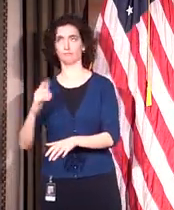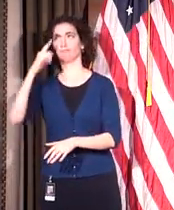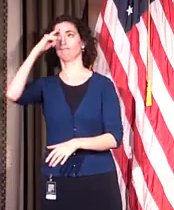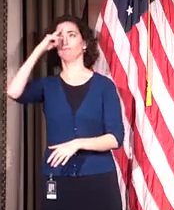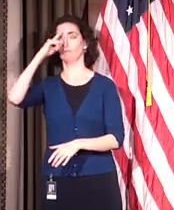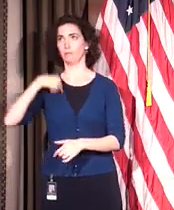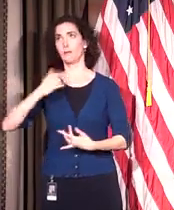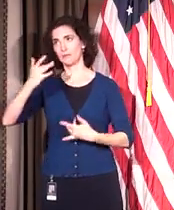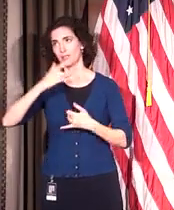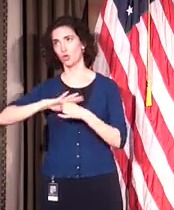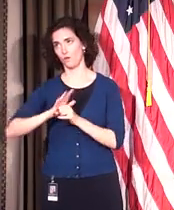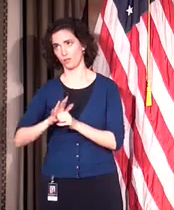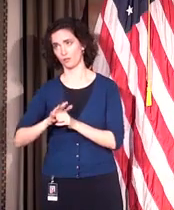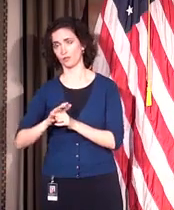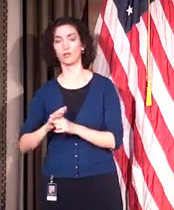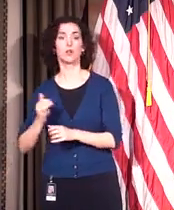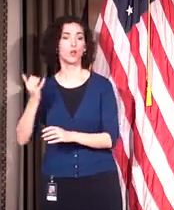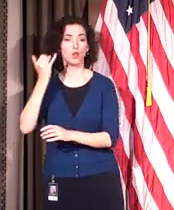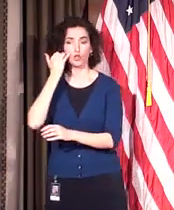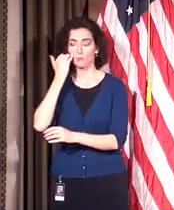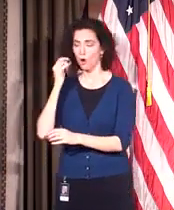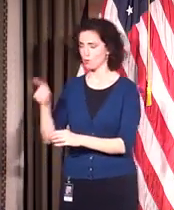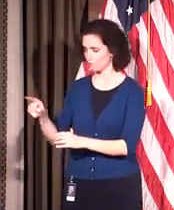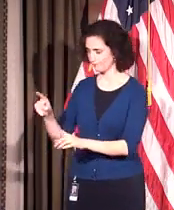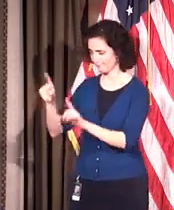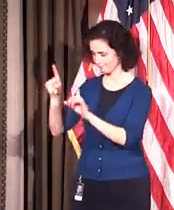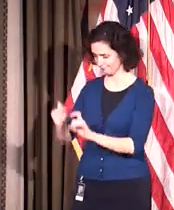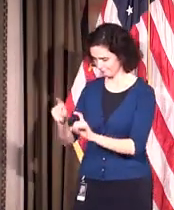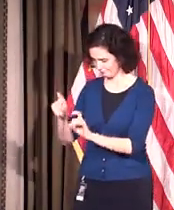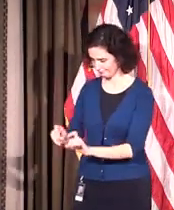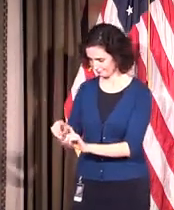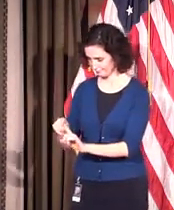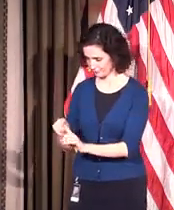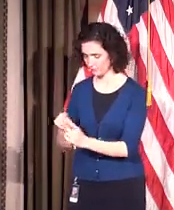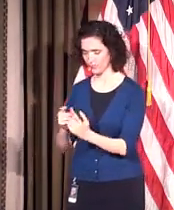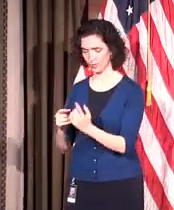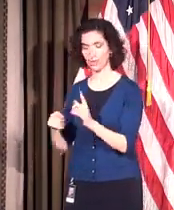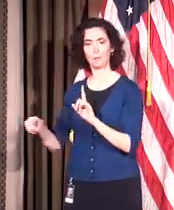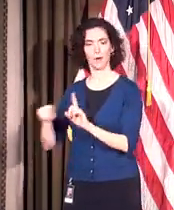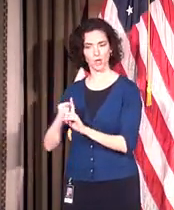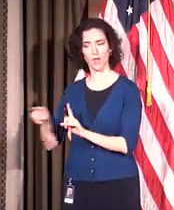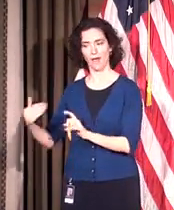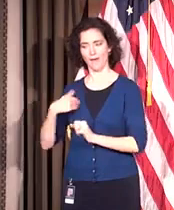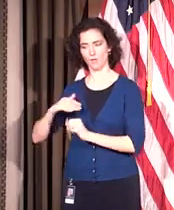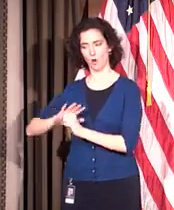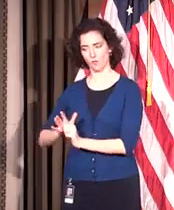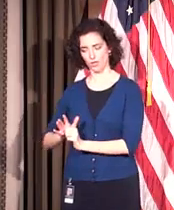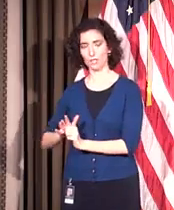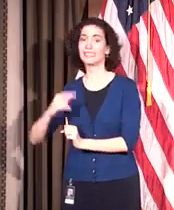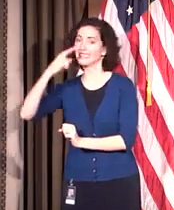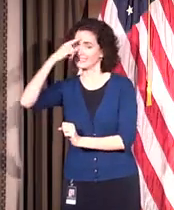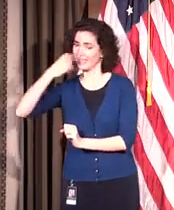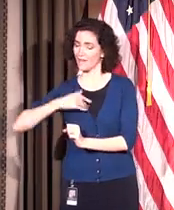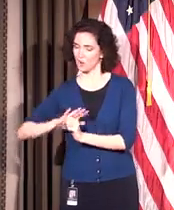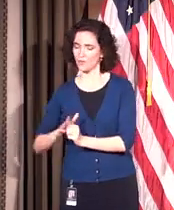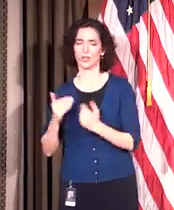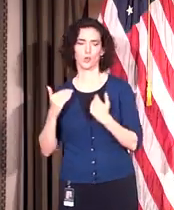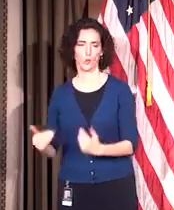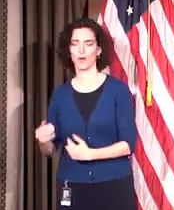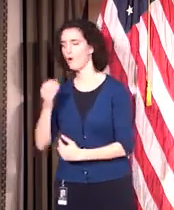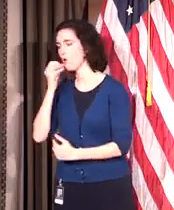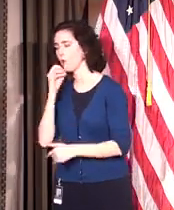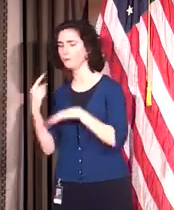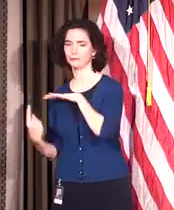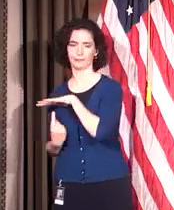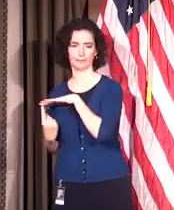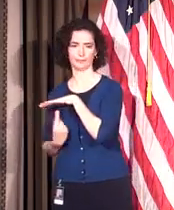antigen test needs to do every single thing they would do otherwise. They effectively have COVID, which means going home and